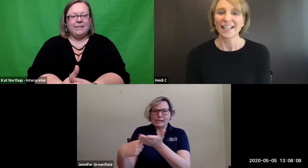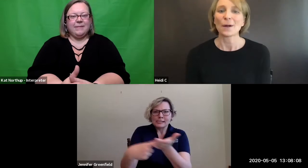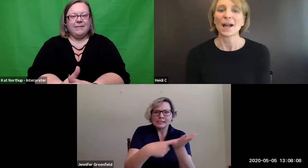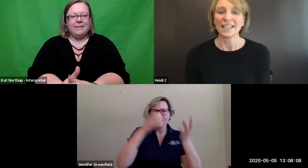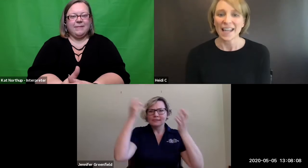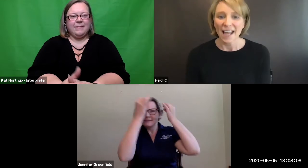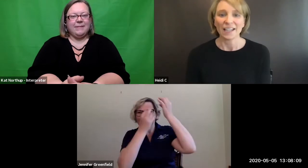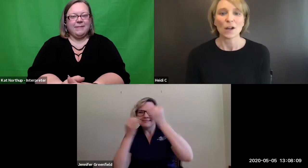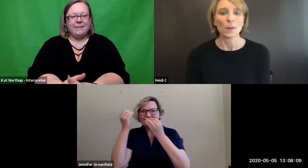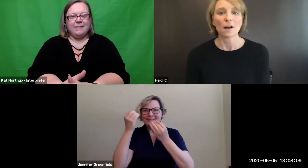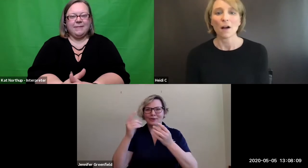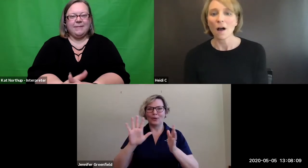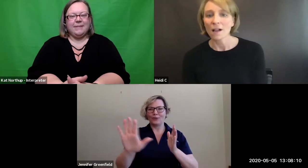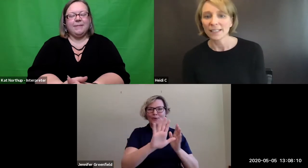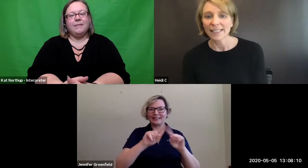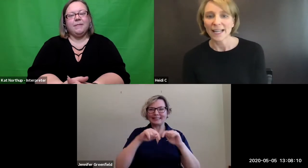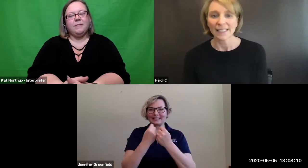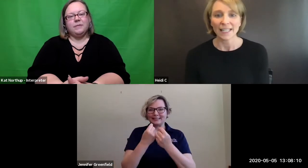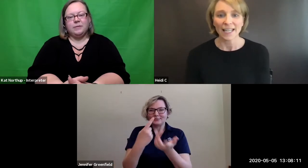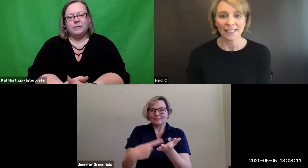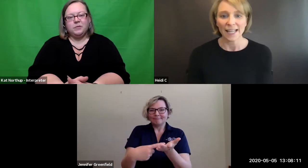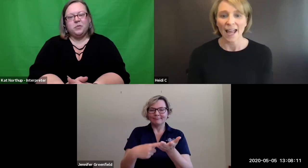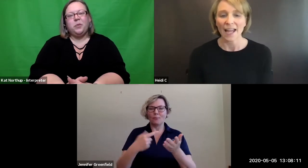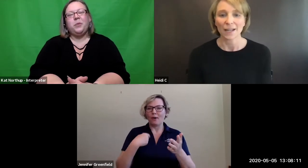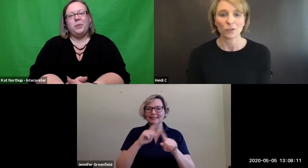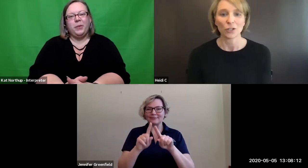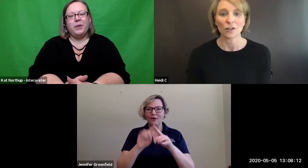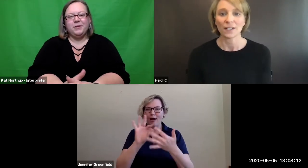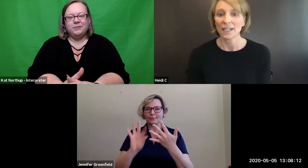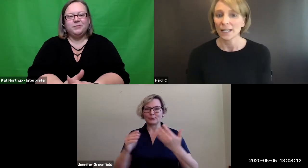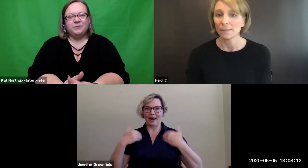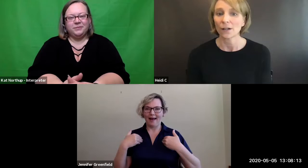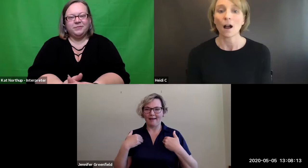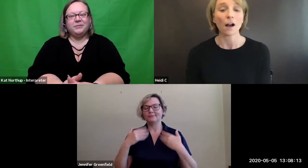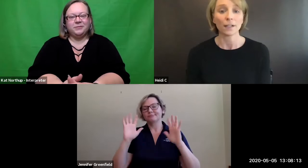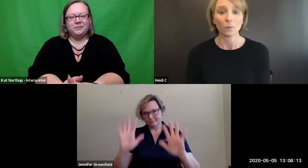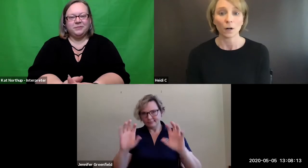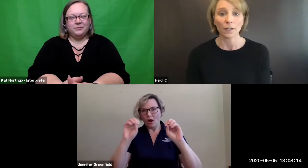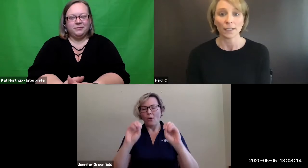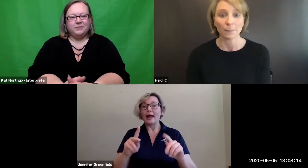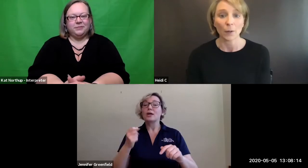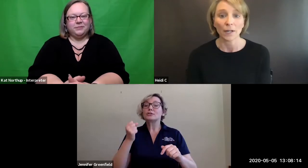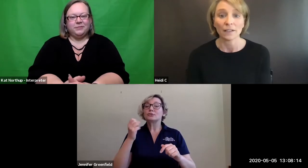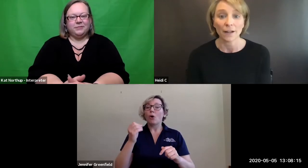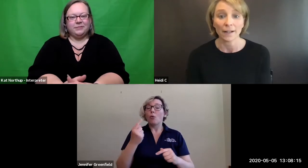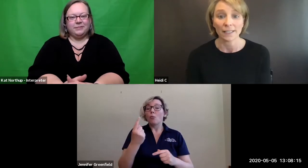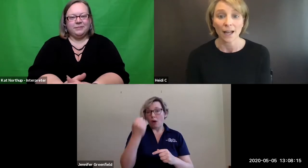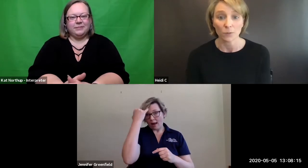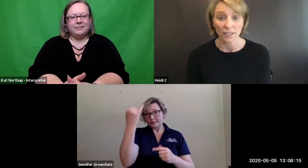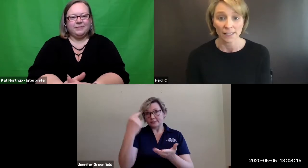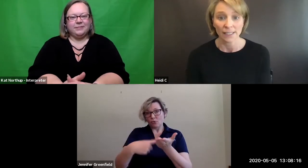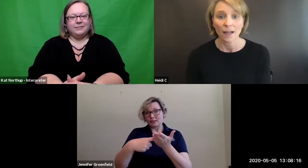Yes, so again, I know we are all discussing this, and I'm sure your teams are hard at work exploring the